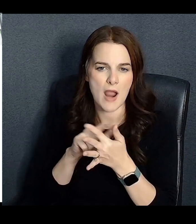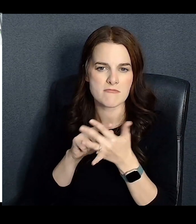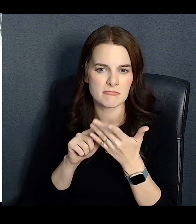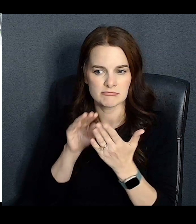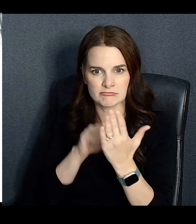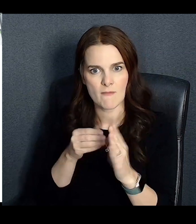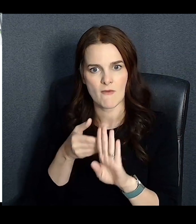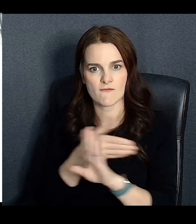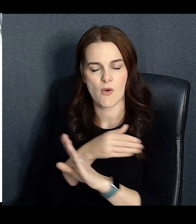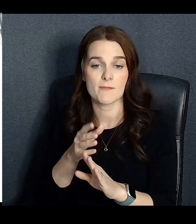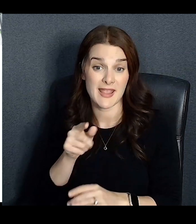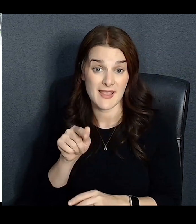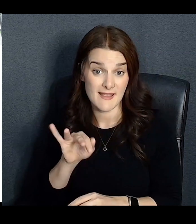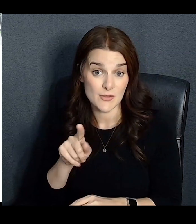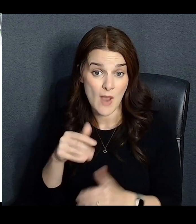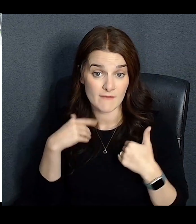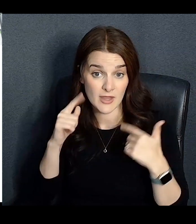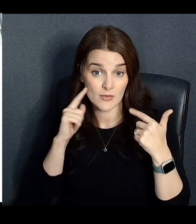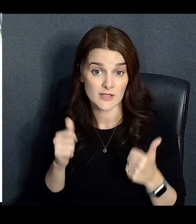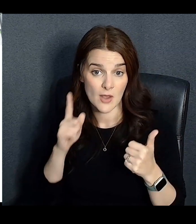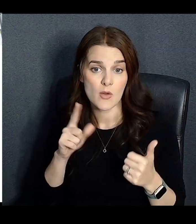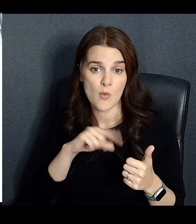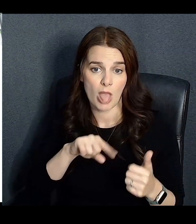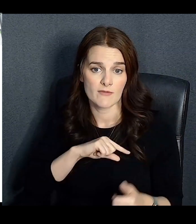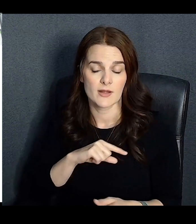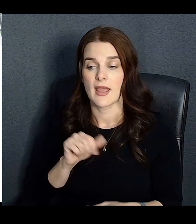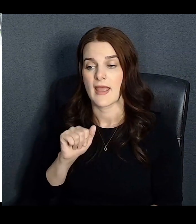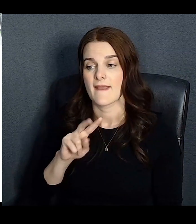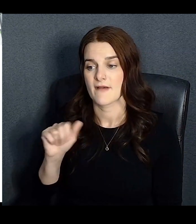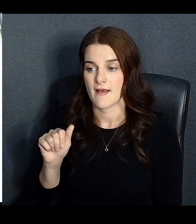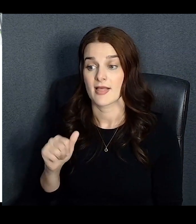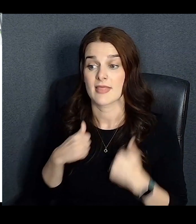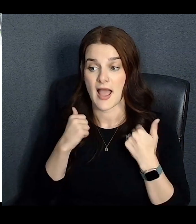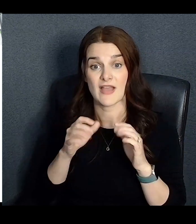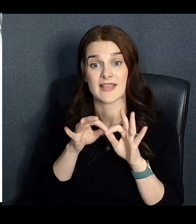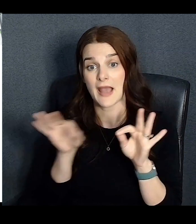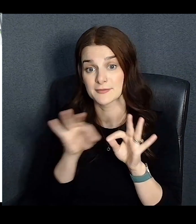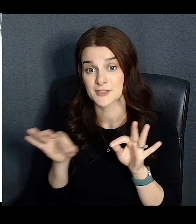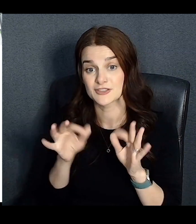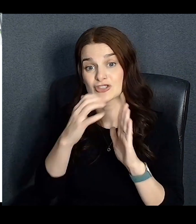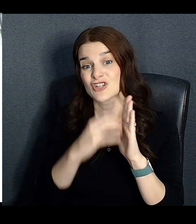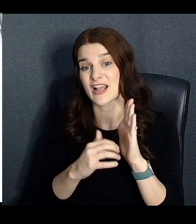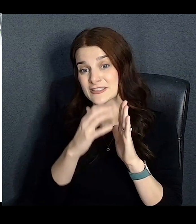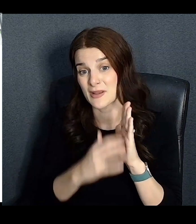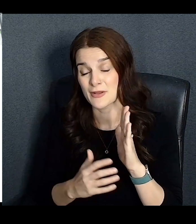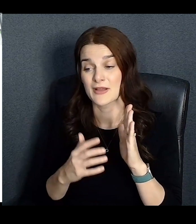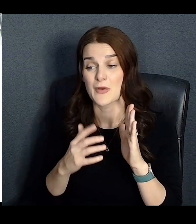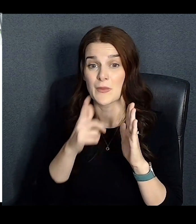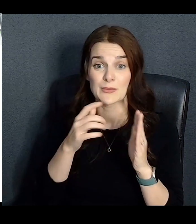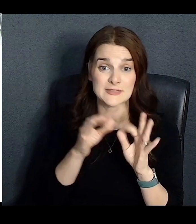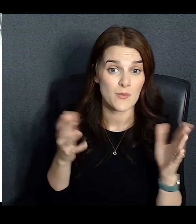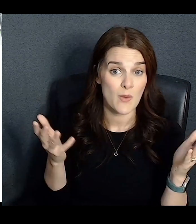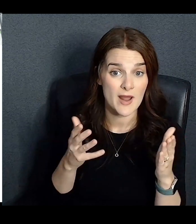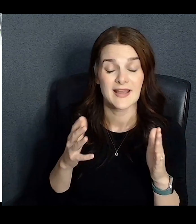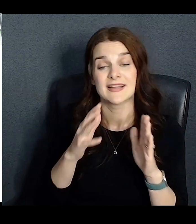they would qualify for this. Ava is an app that provides live captions and transcripts, and it captions who said what. It